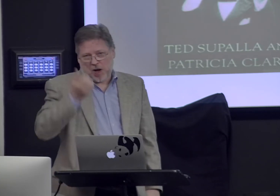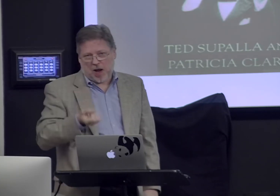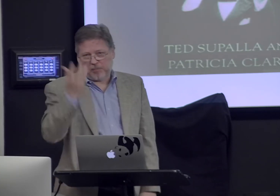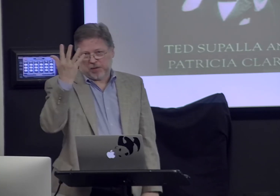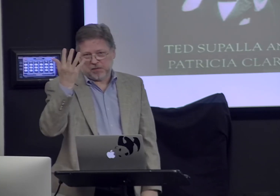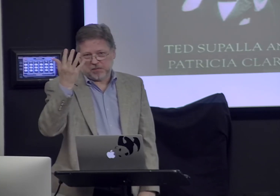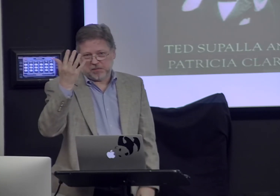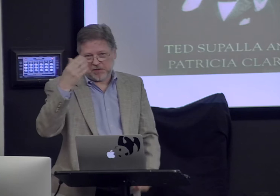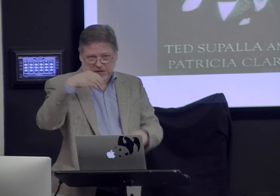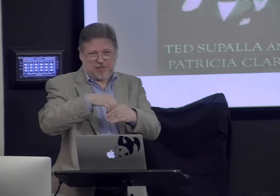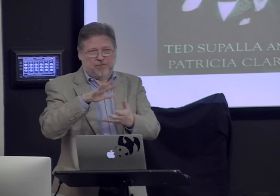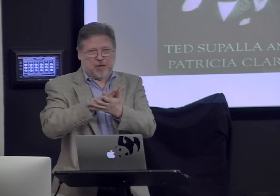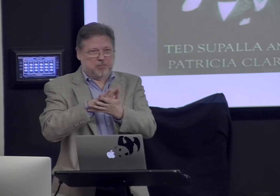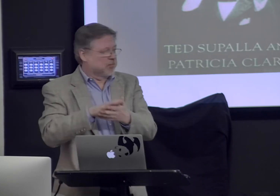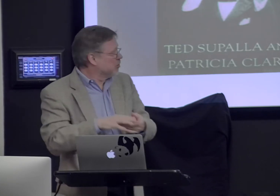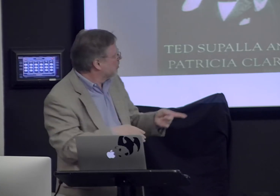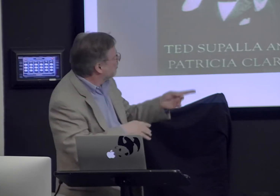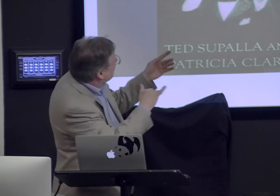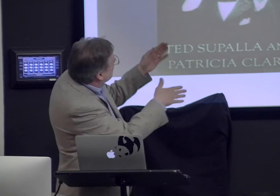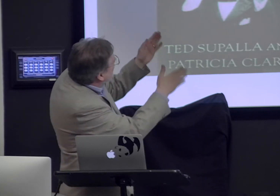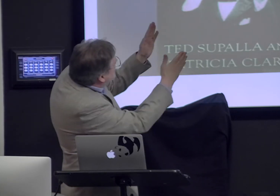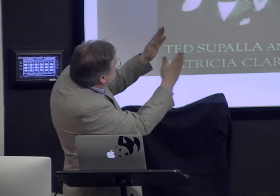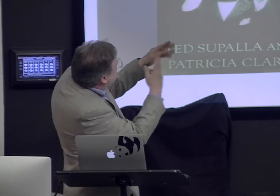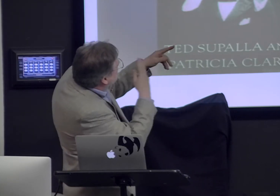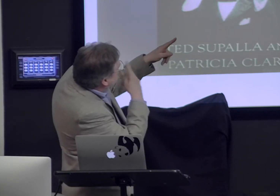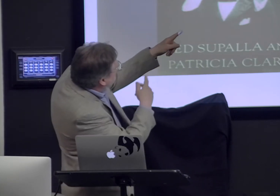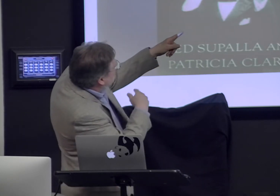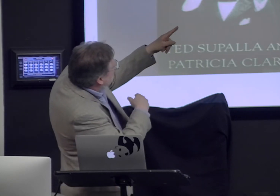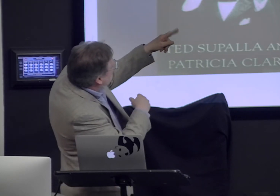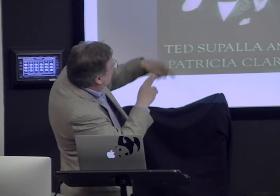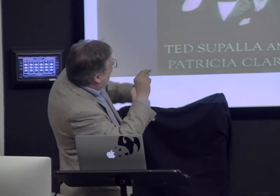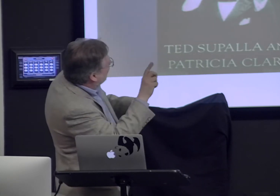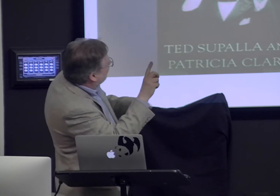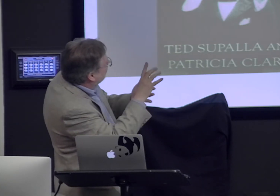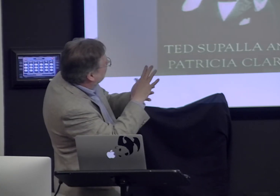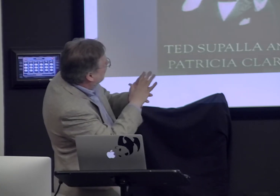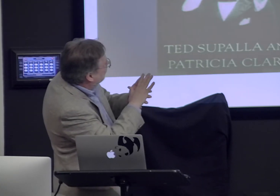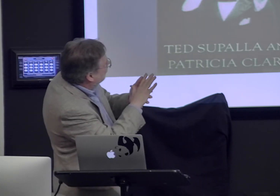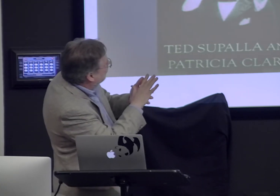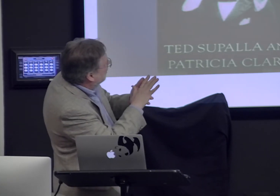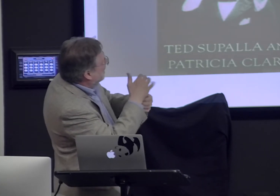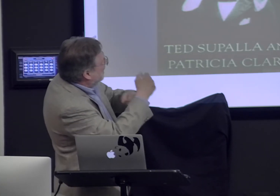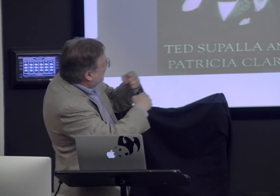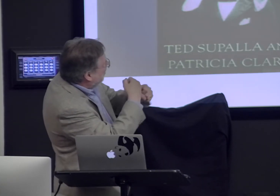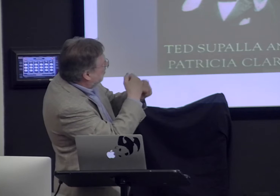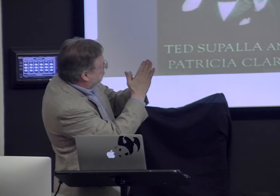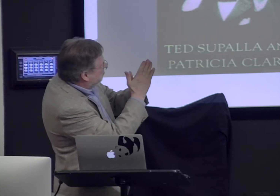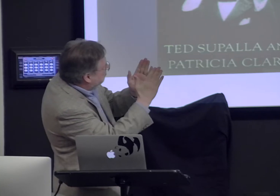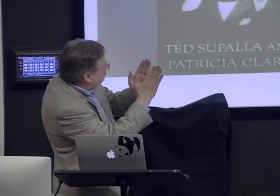digitized them and glossed each item and counted the forms